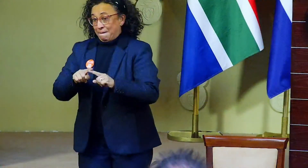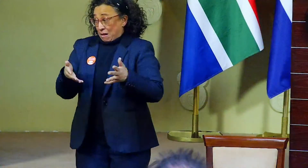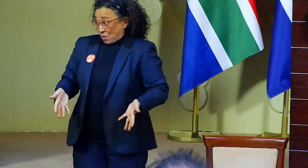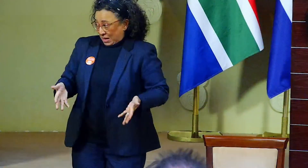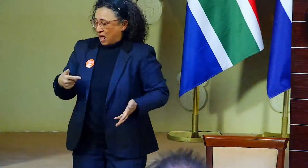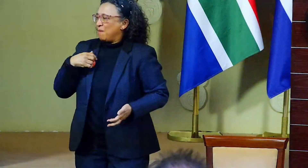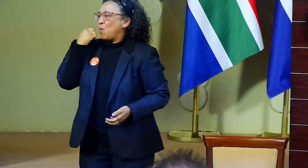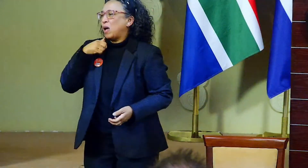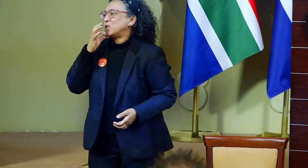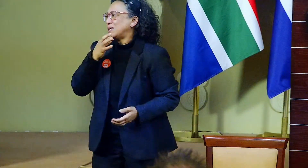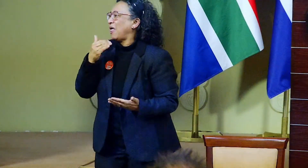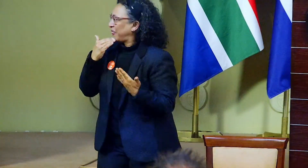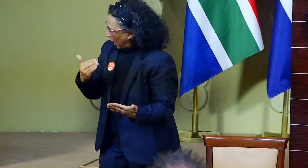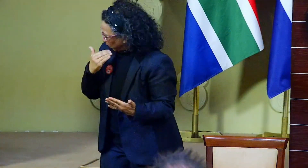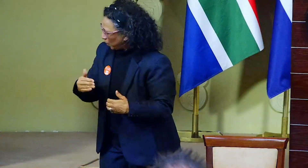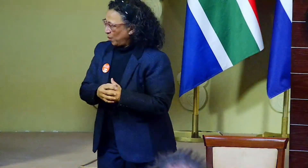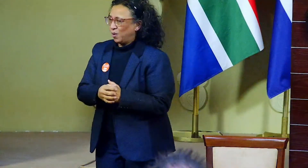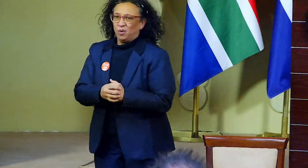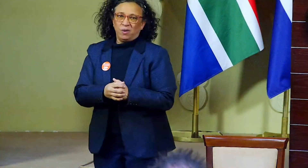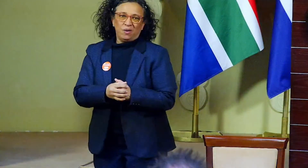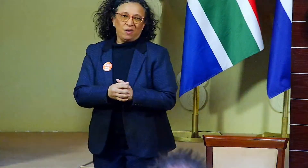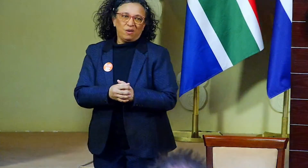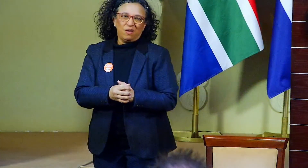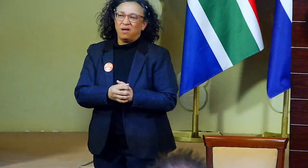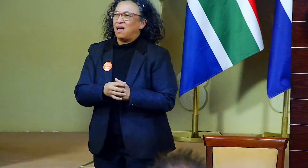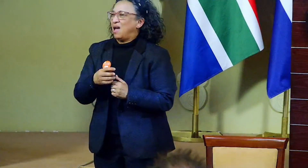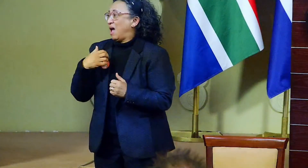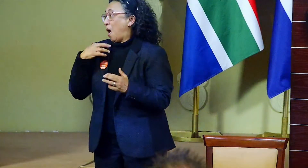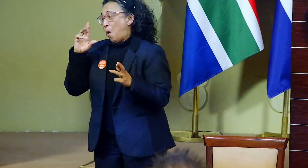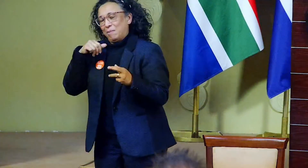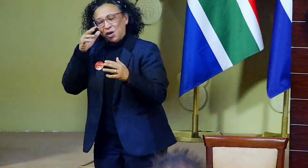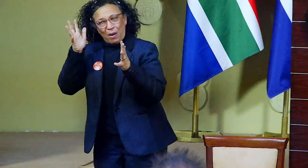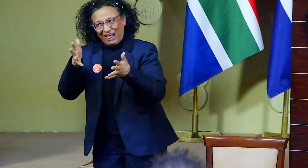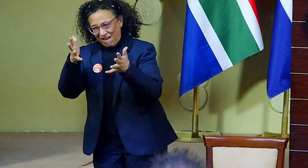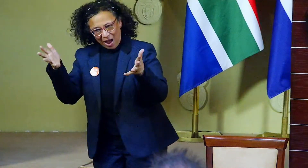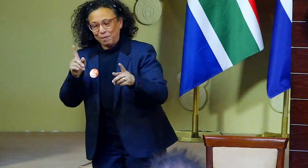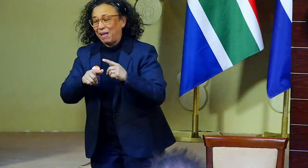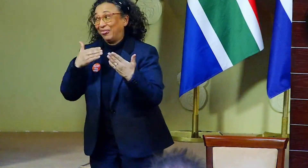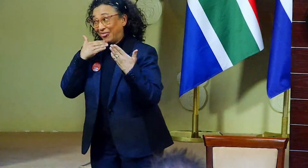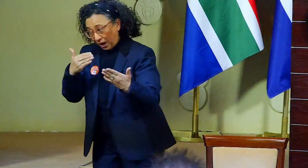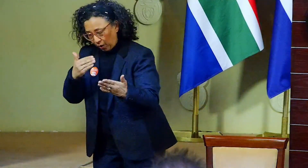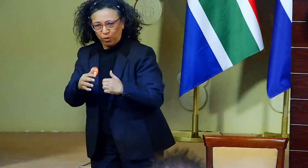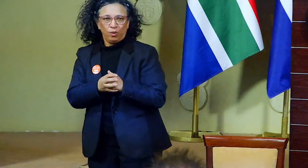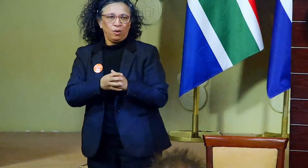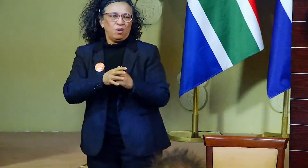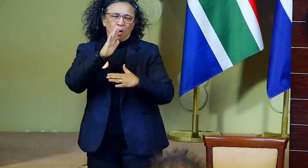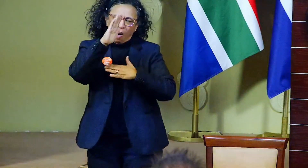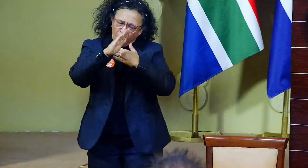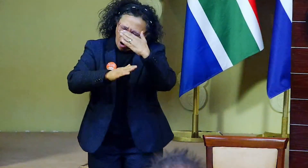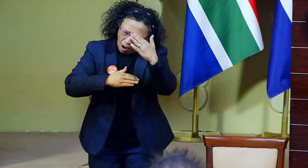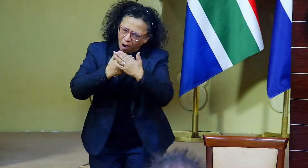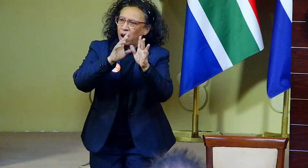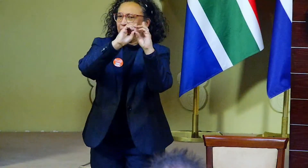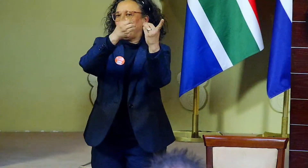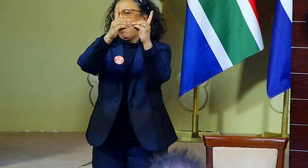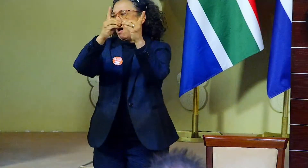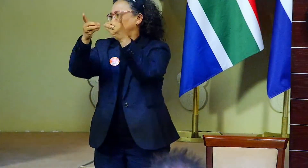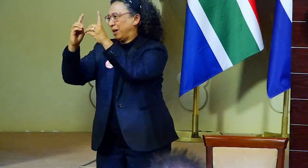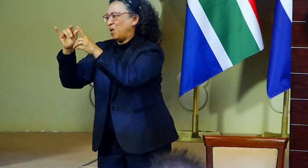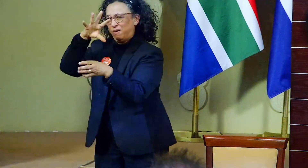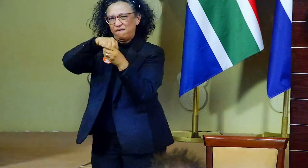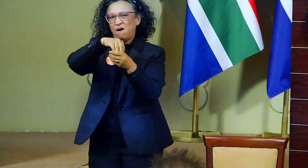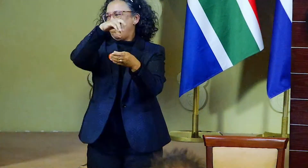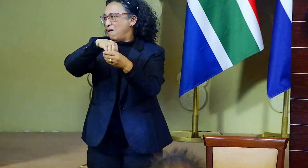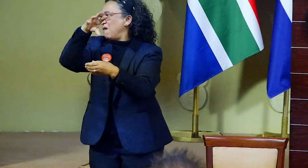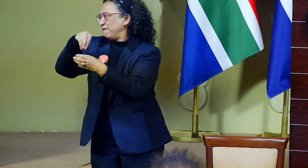witness the signing of the South African Sign Language Bill. So, and then I hope, but also want to thank